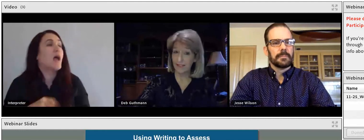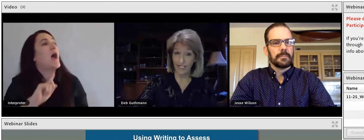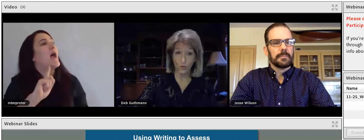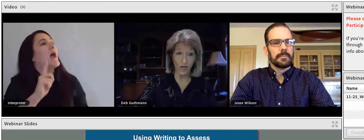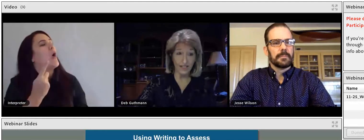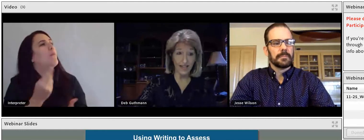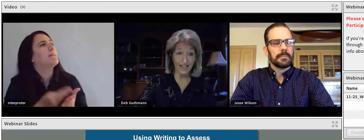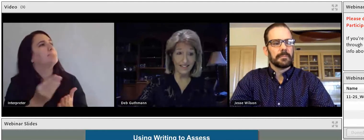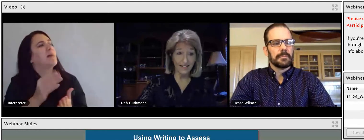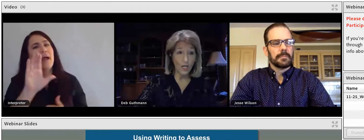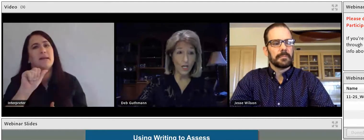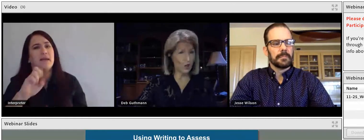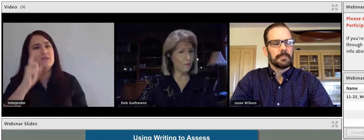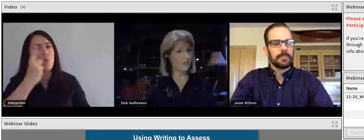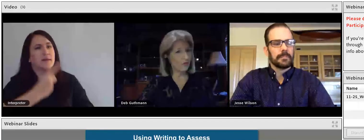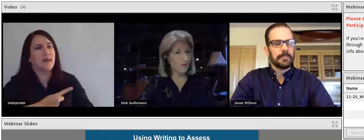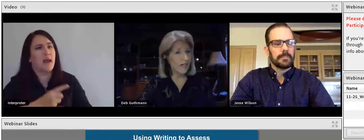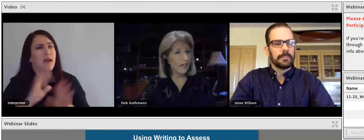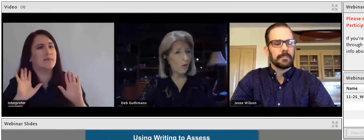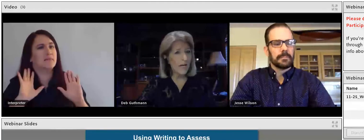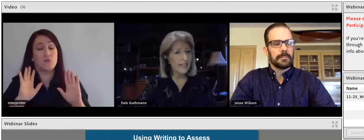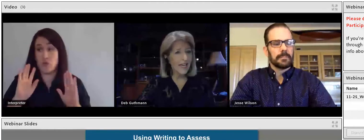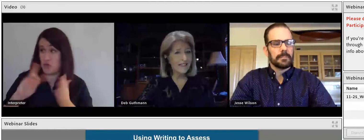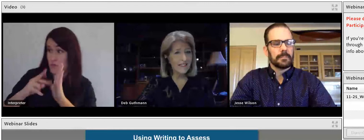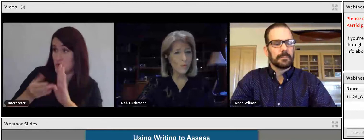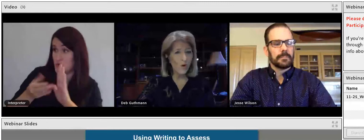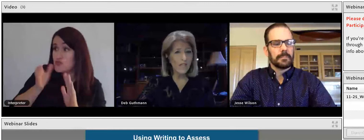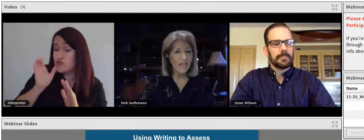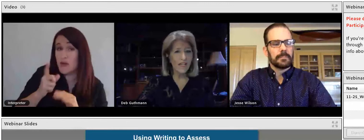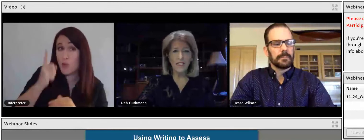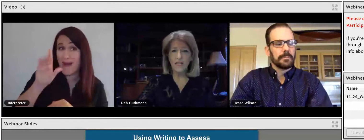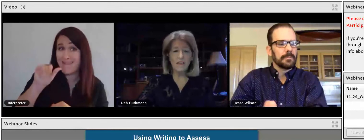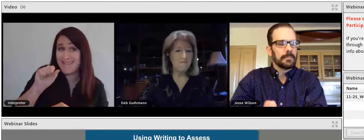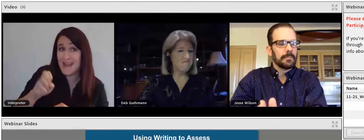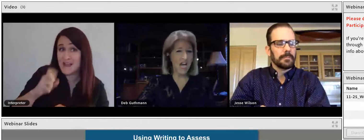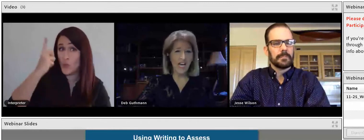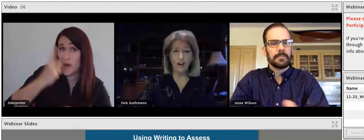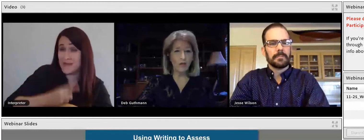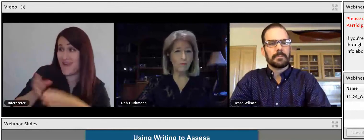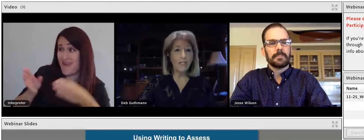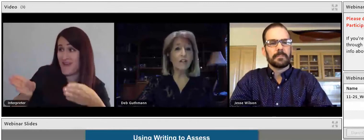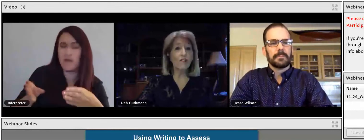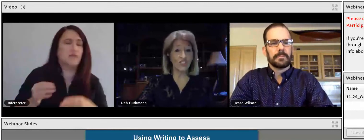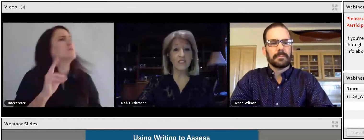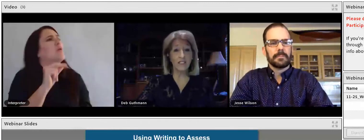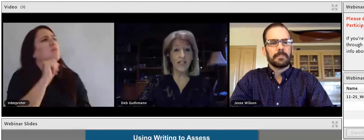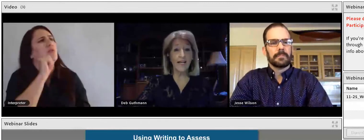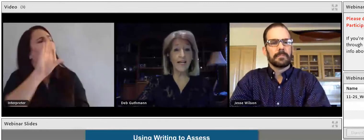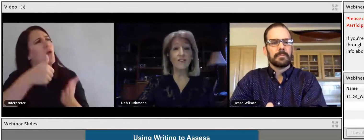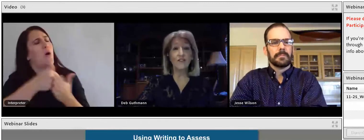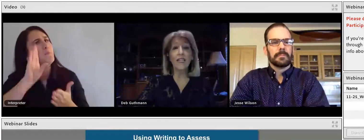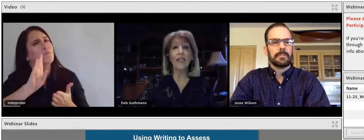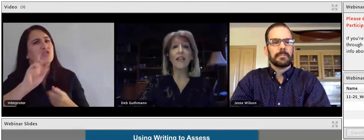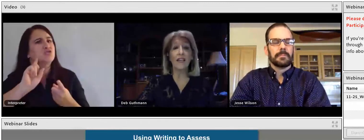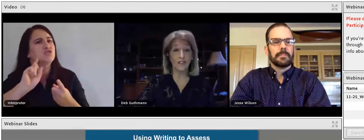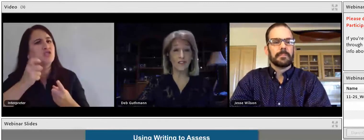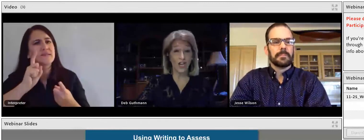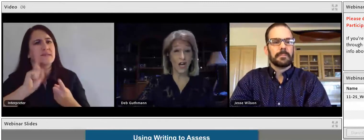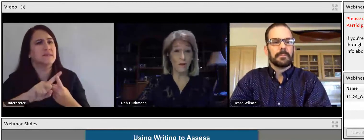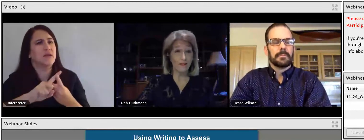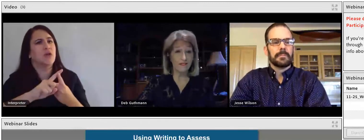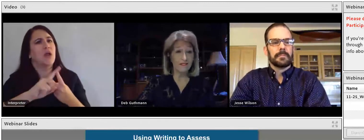a case in one day. You mean you drink 1 case in one day? Not all beer, just till I got